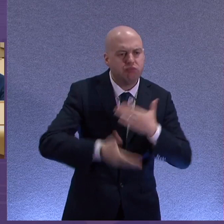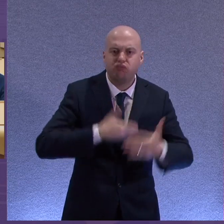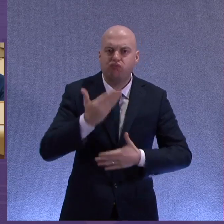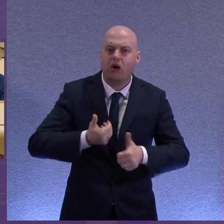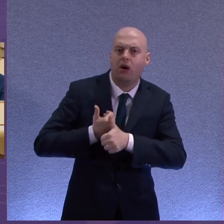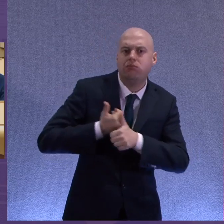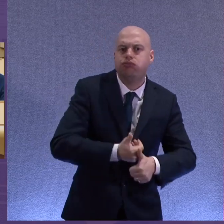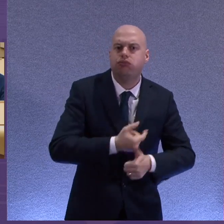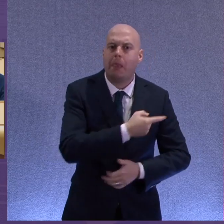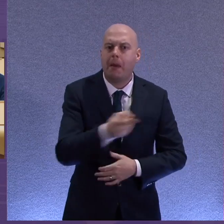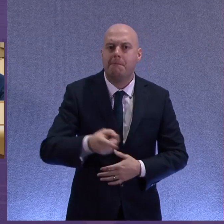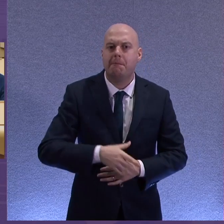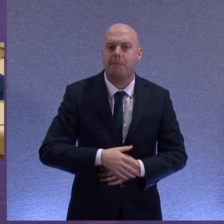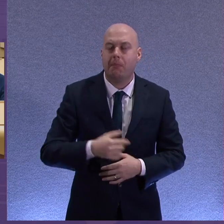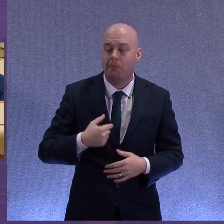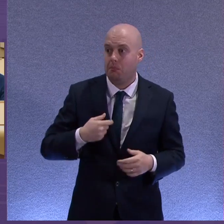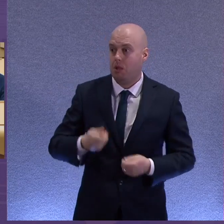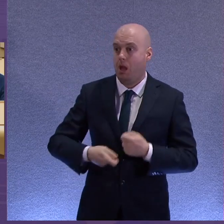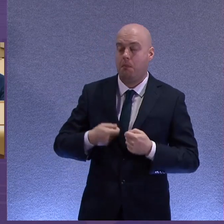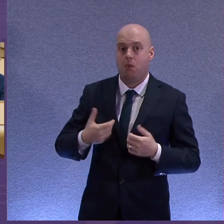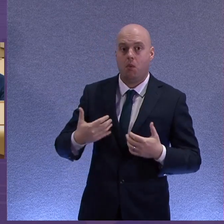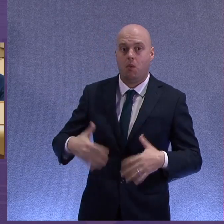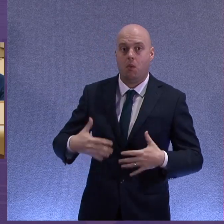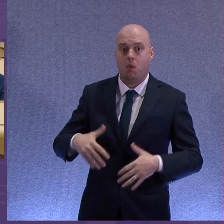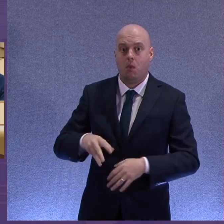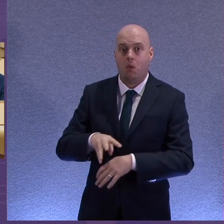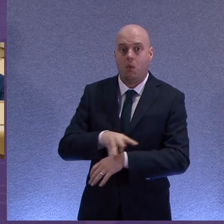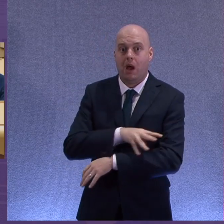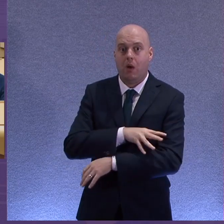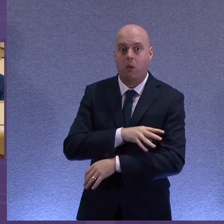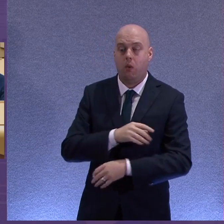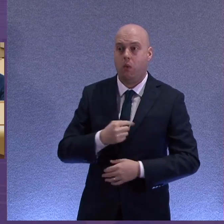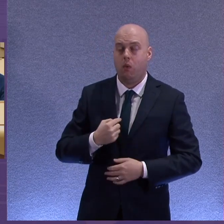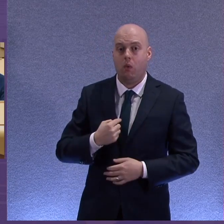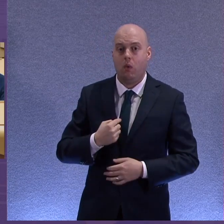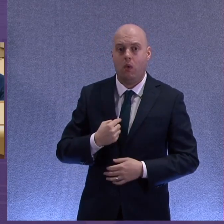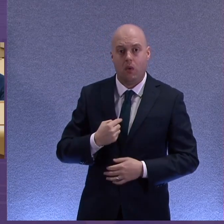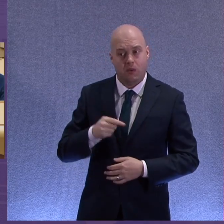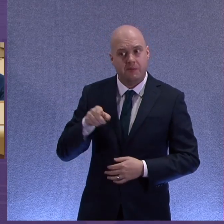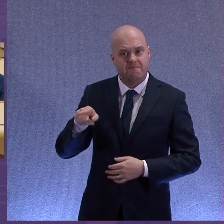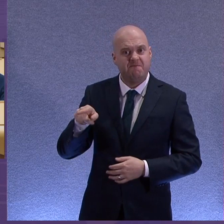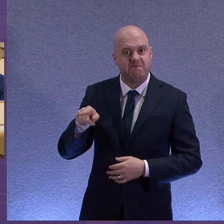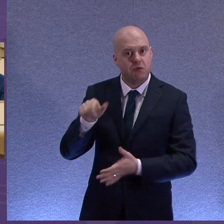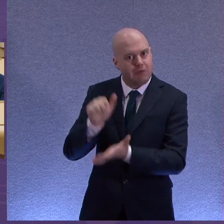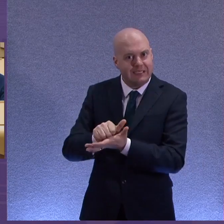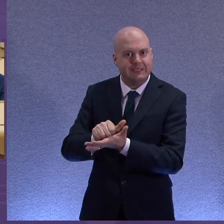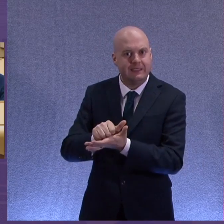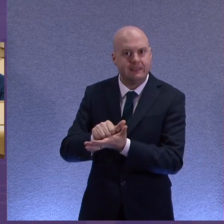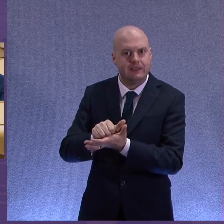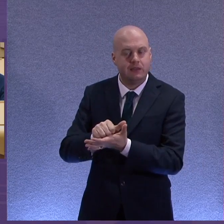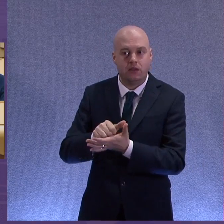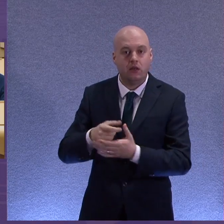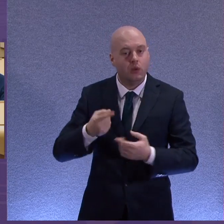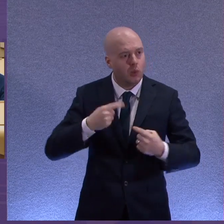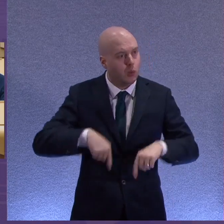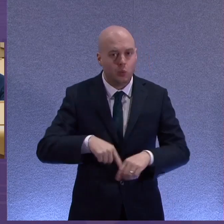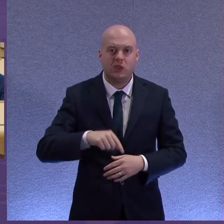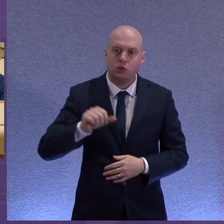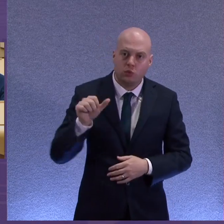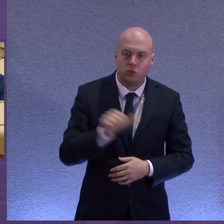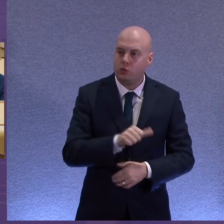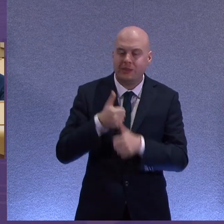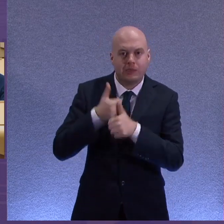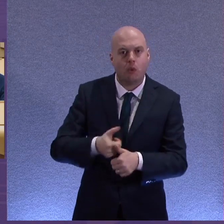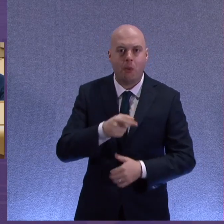last man, woman and child in Scotland, deserves to be backed up not just by our words, but by our actions. So let me